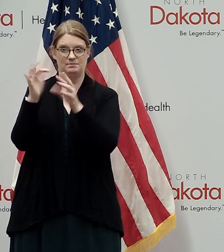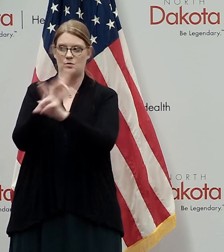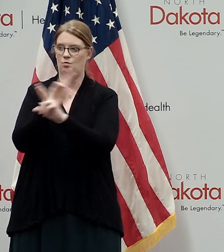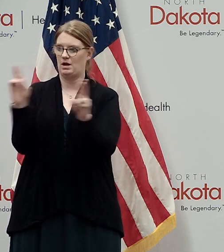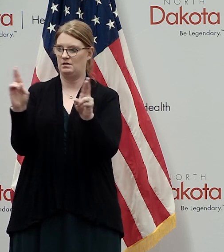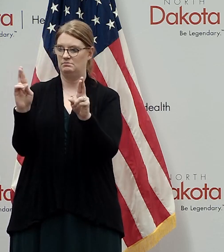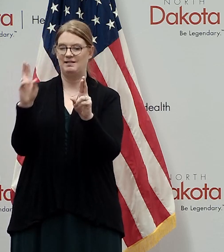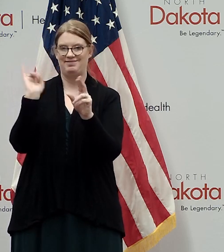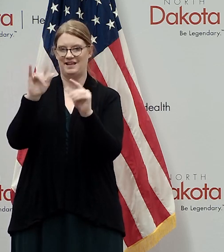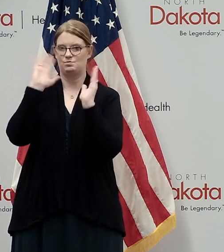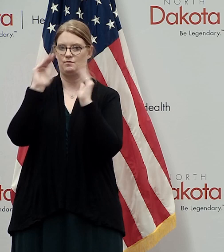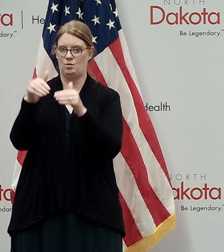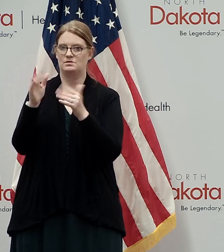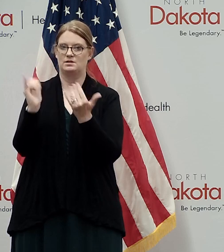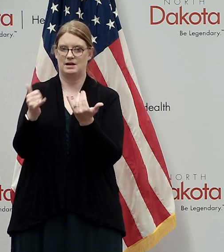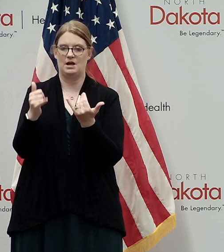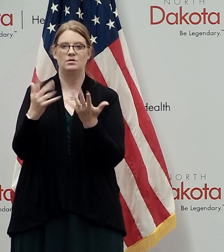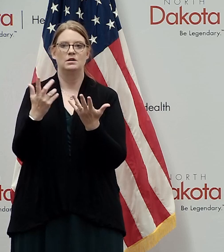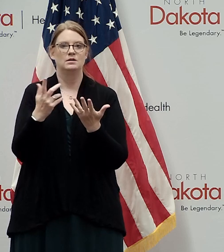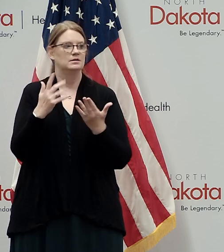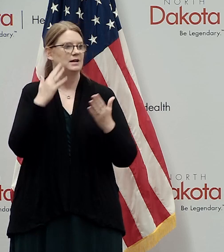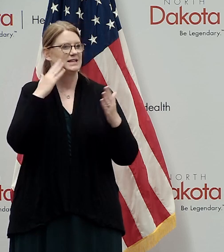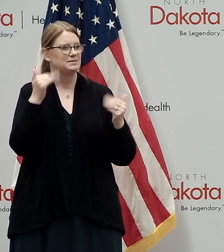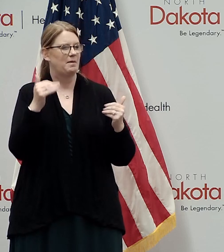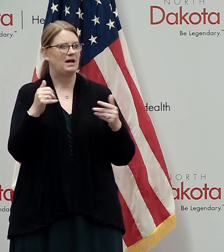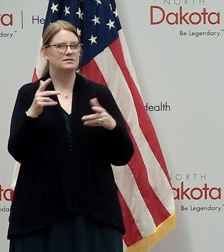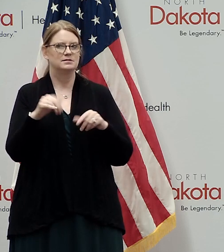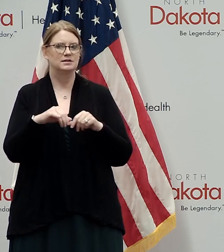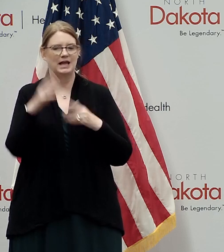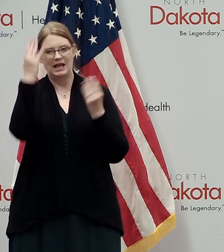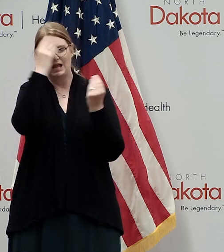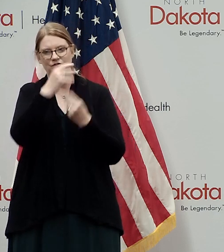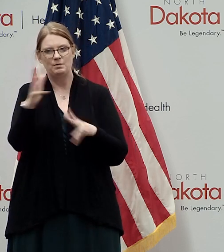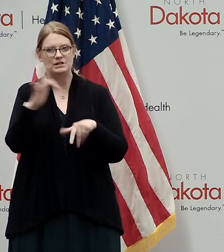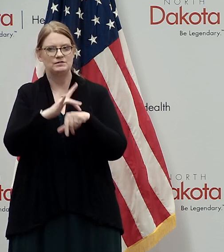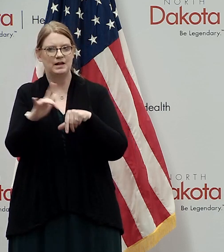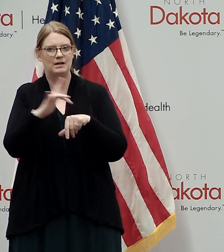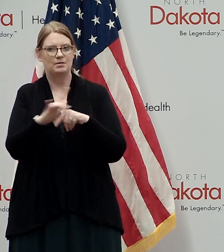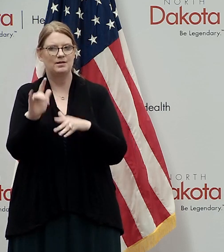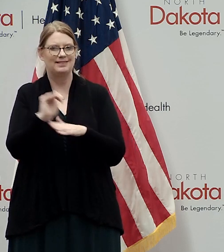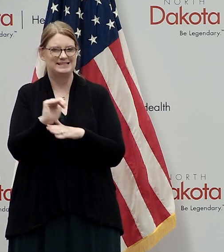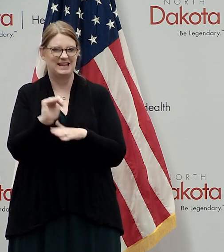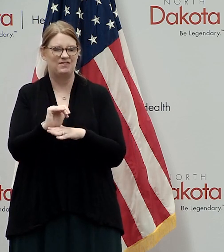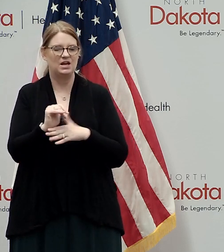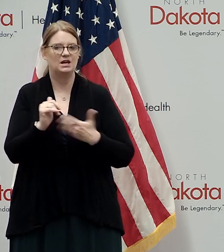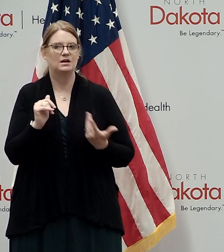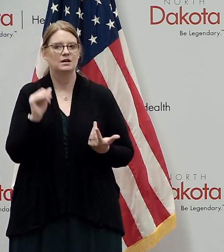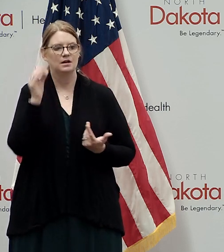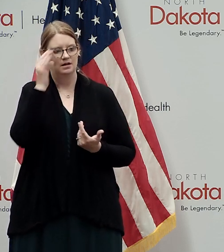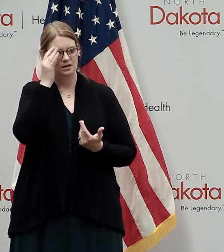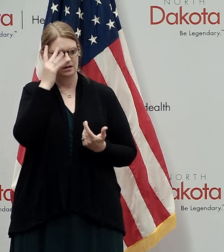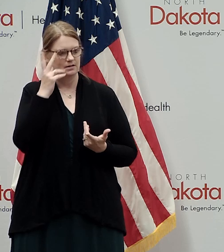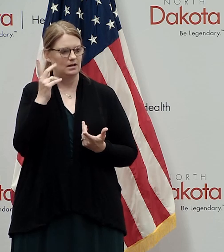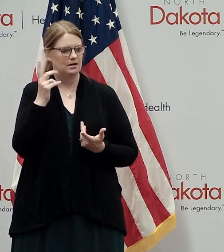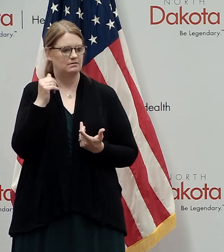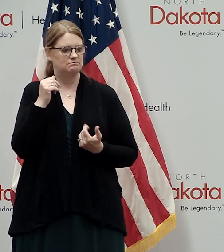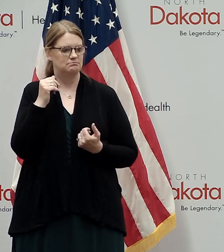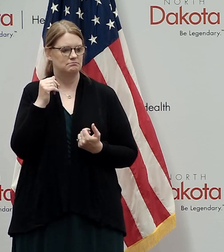to go, and we're ready to publish. You can expect information this evening yet, and then a